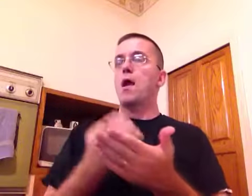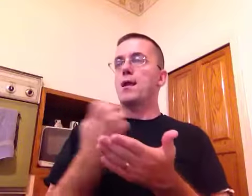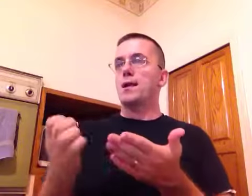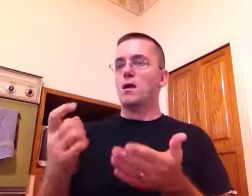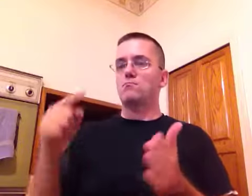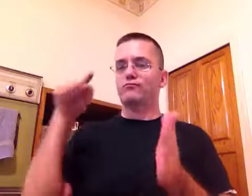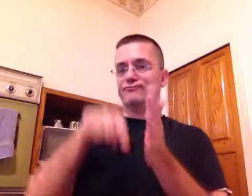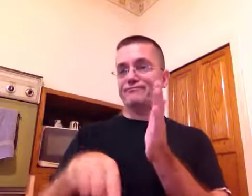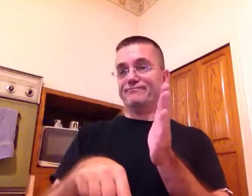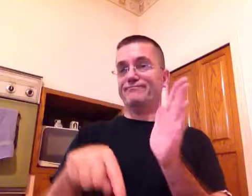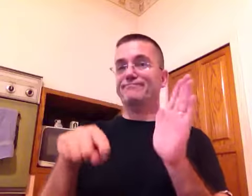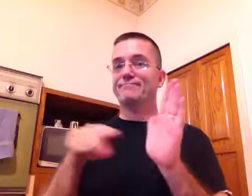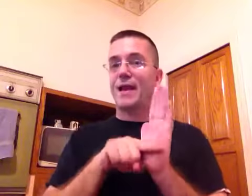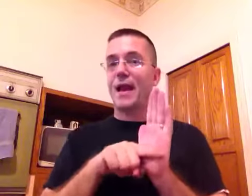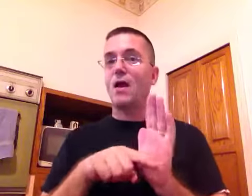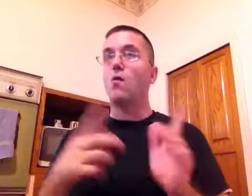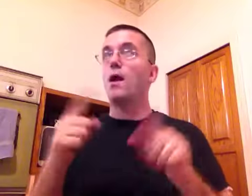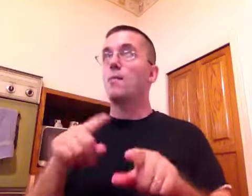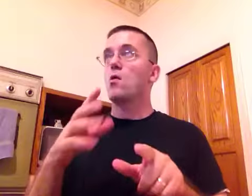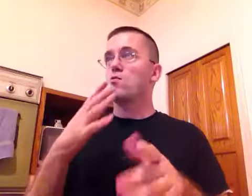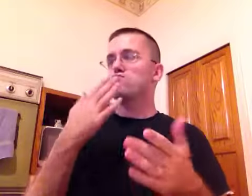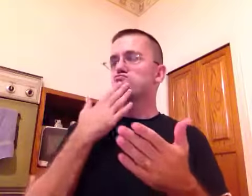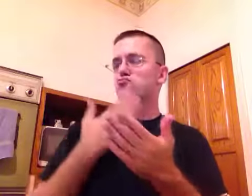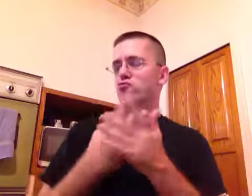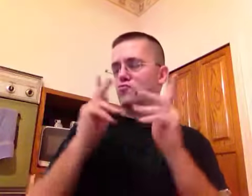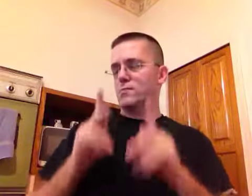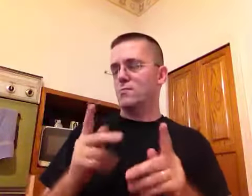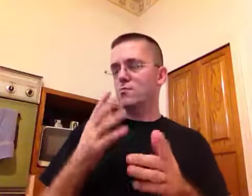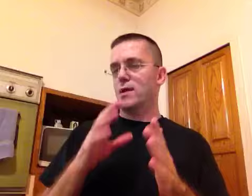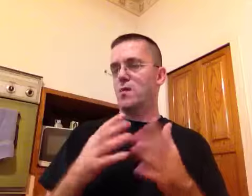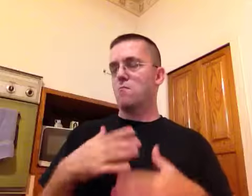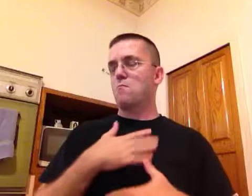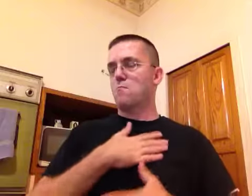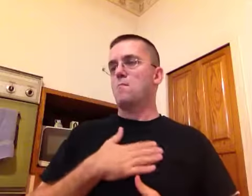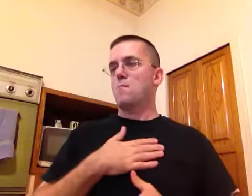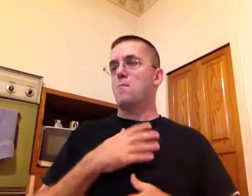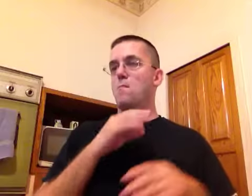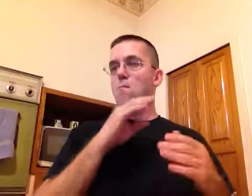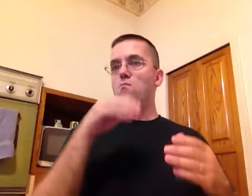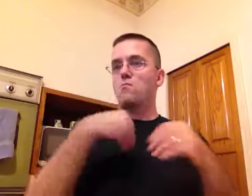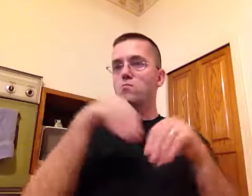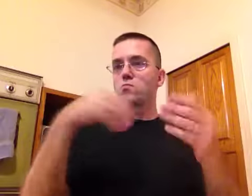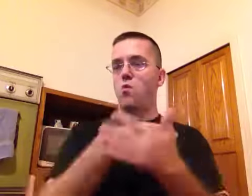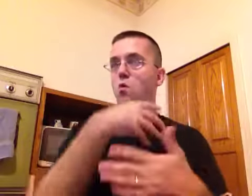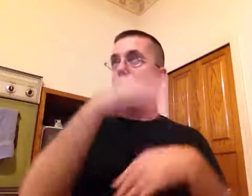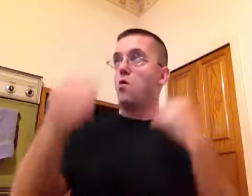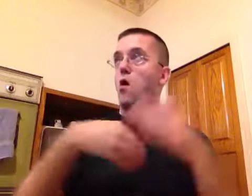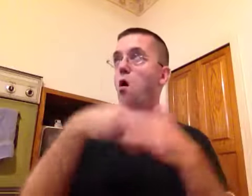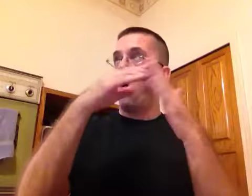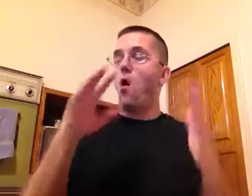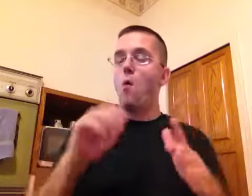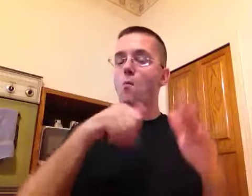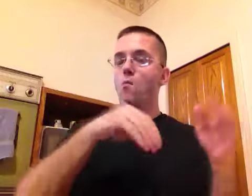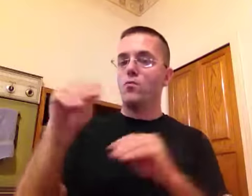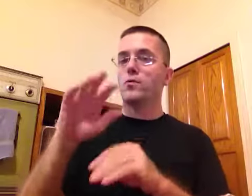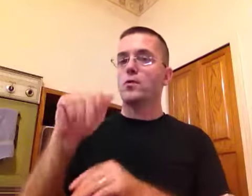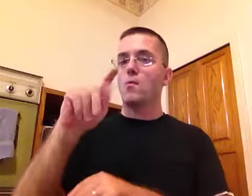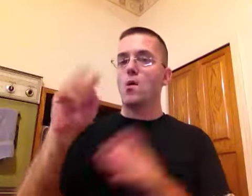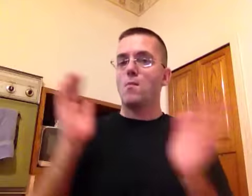downturns. So I said, I think I can do this. So I sold everything, moved into a tiny apartment, and now I'm debt-free. Did you kind